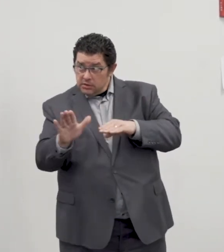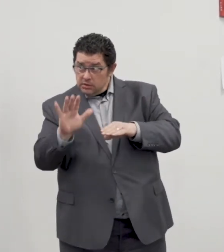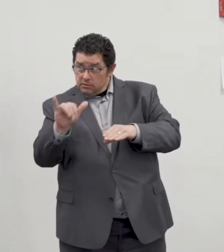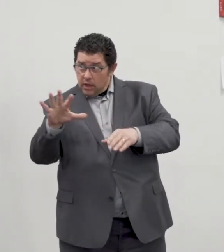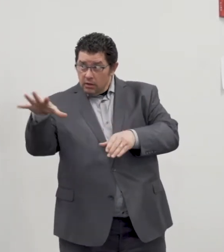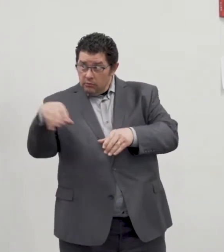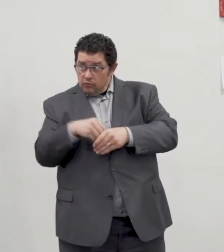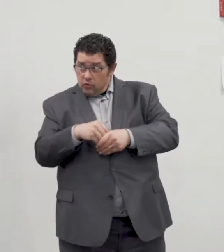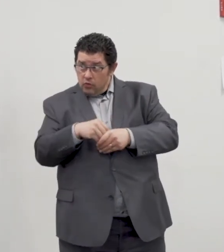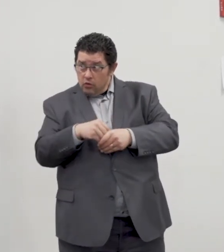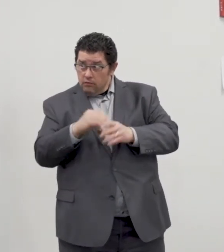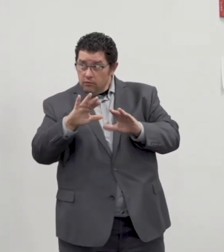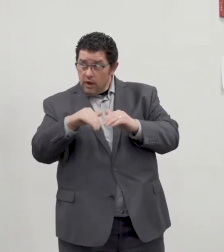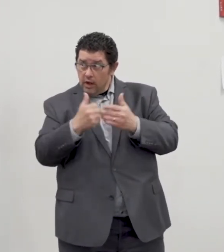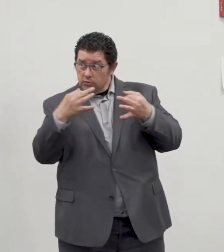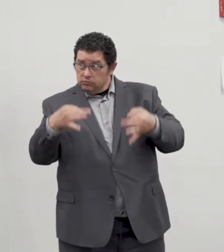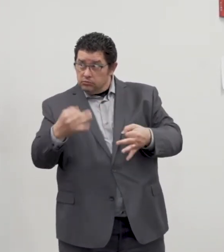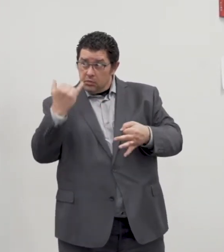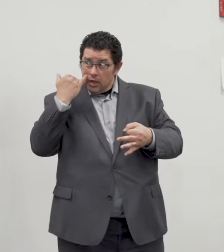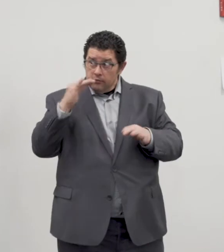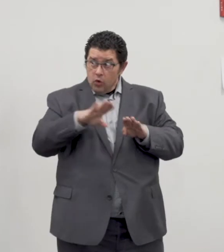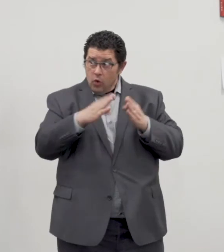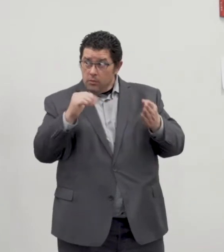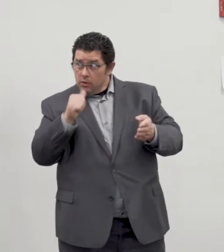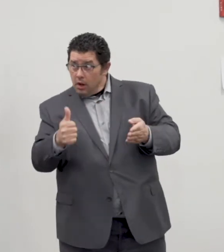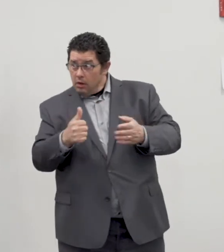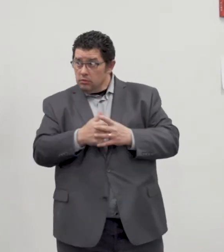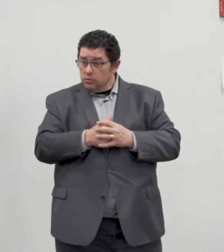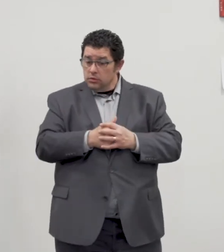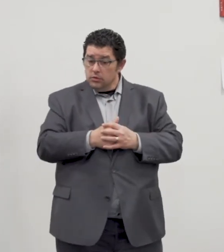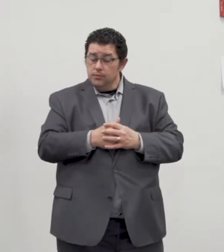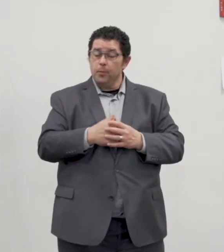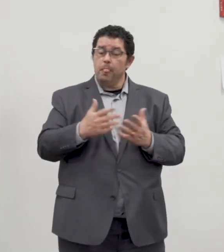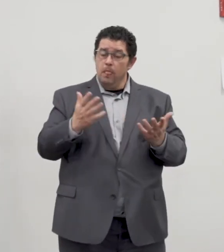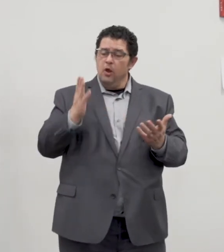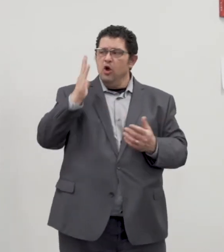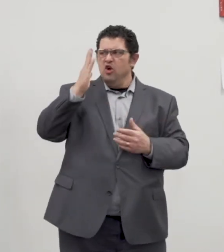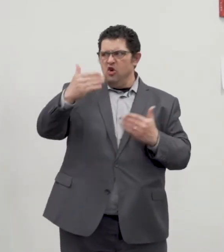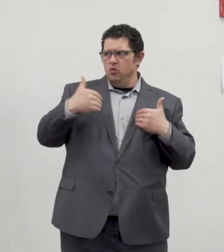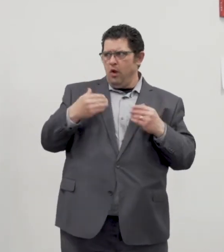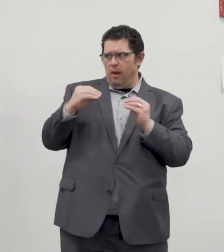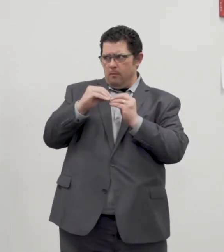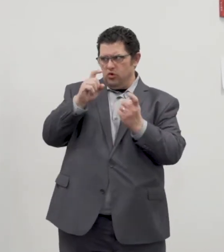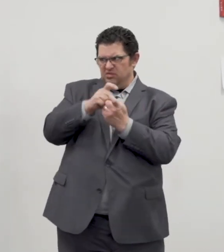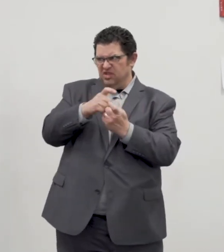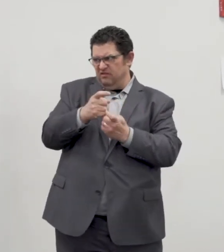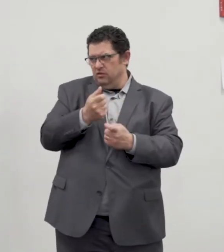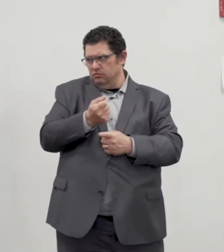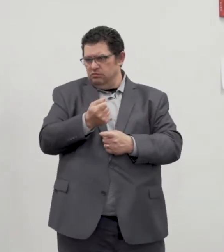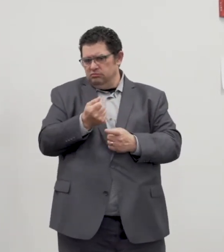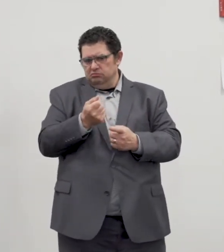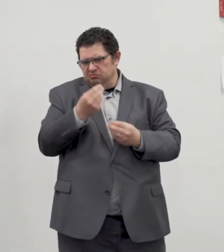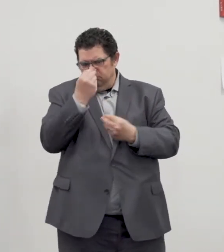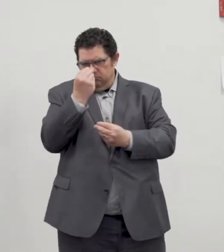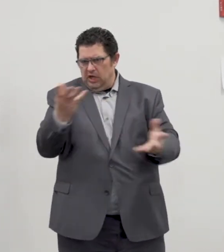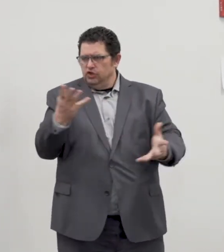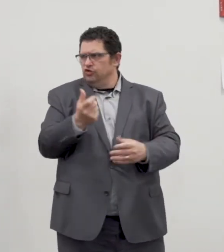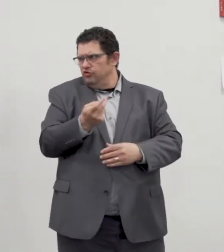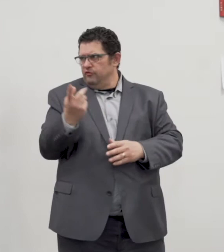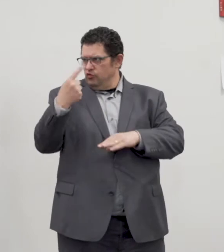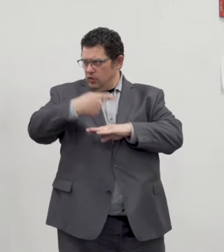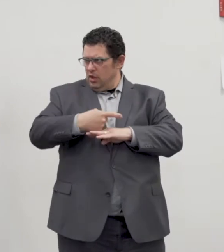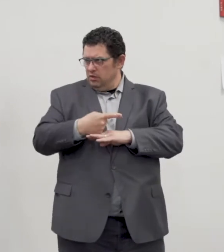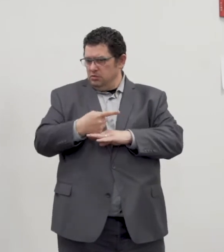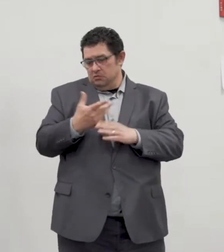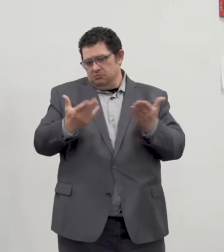footage in terms of whether or not they will or will not be able to open? We'll have more specifics on that in a couple of days. I think that would be a detail we're